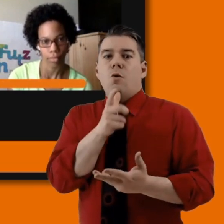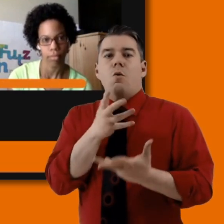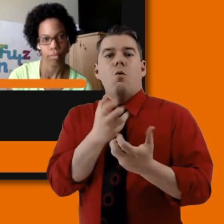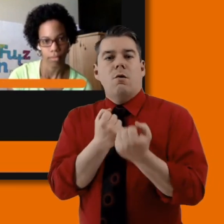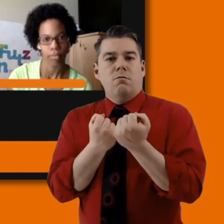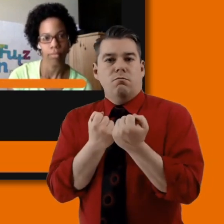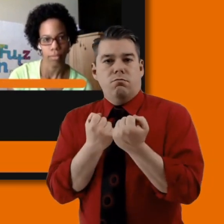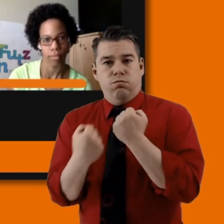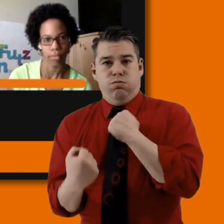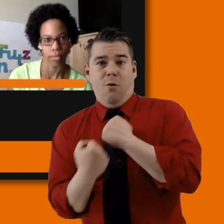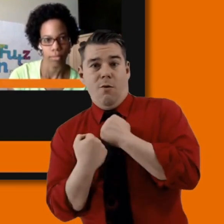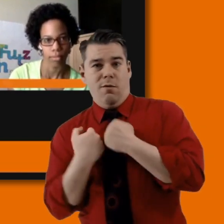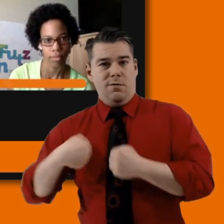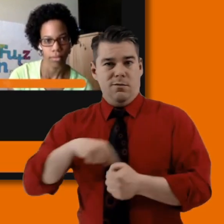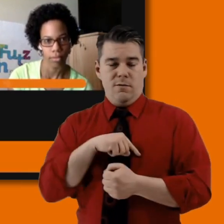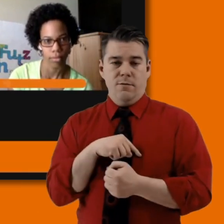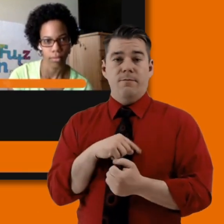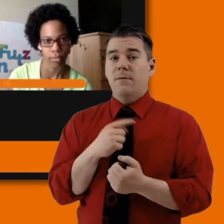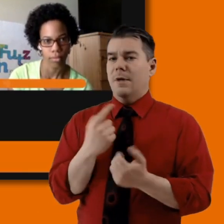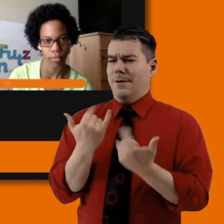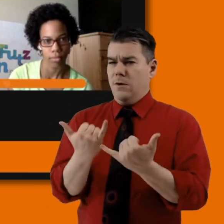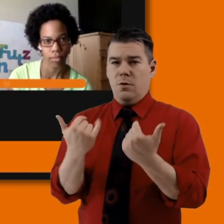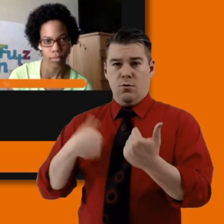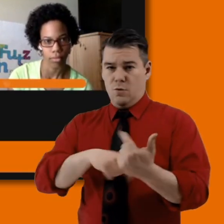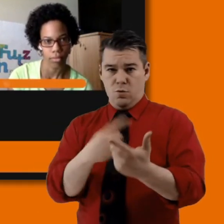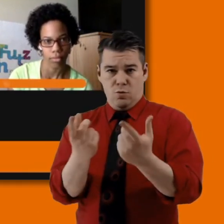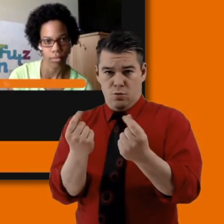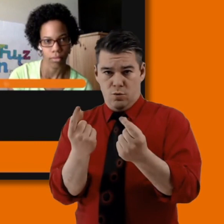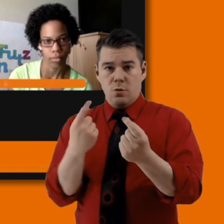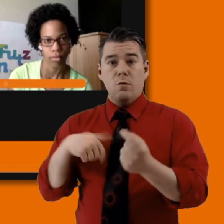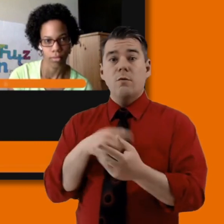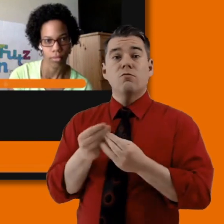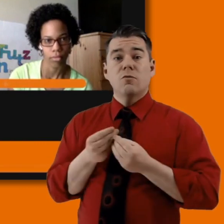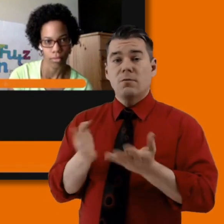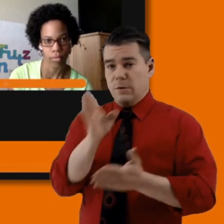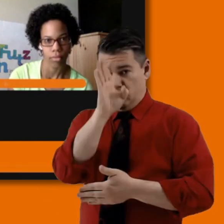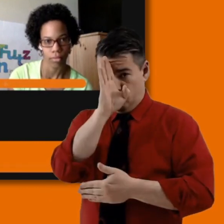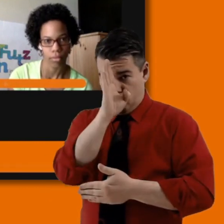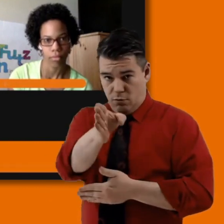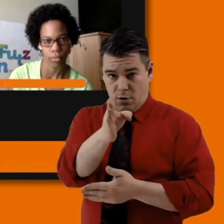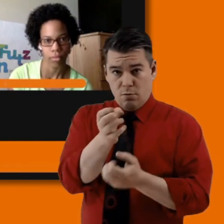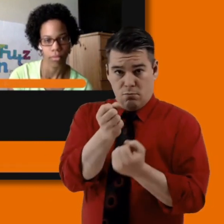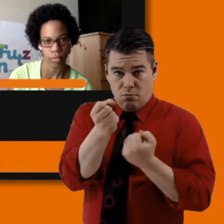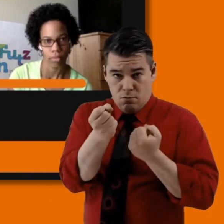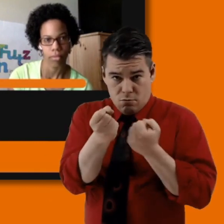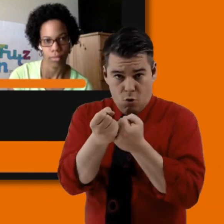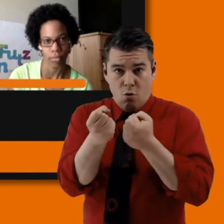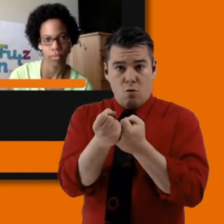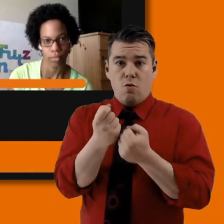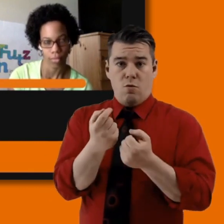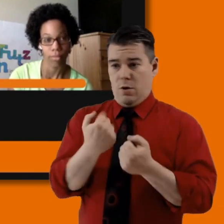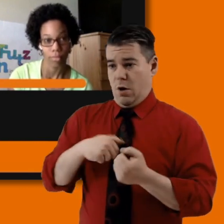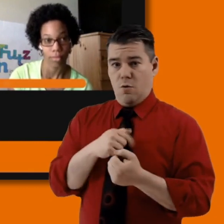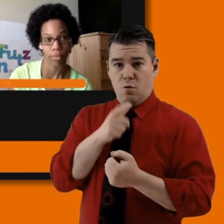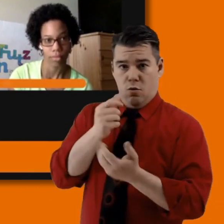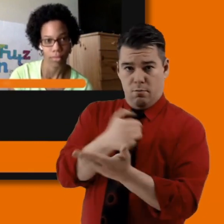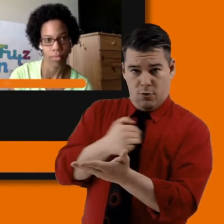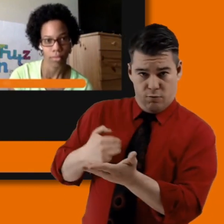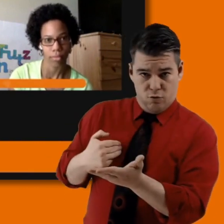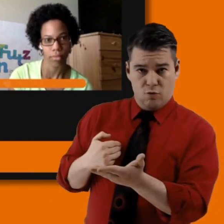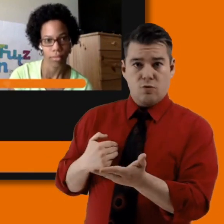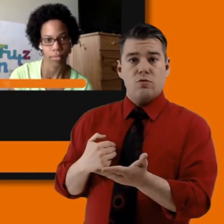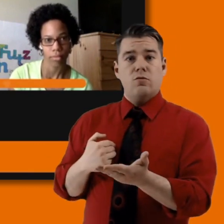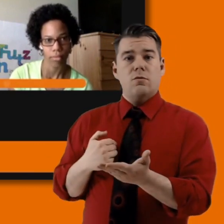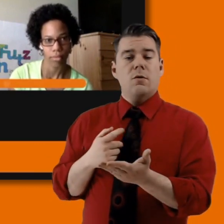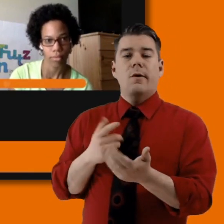us. What we do is we provide direct support to our membership, and we do that